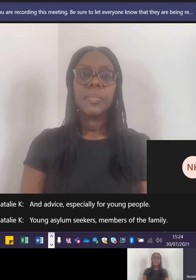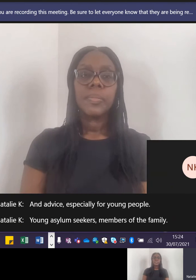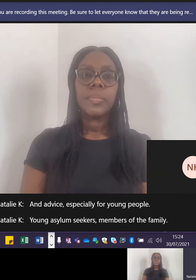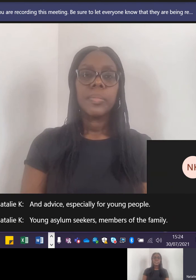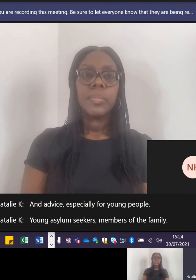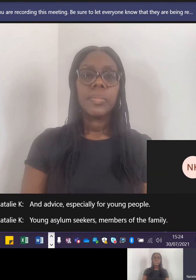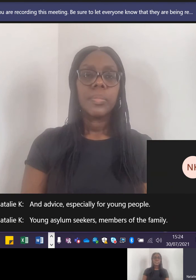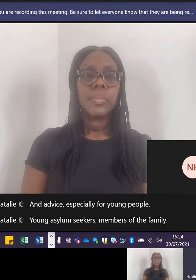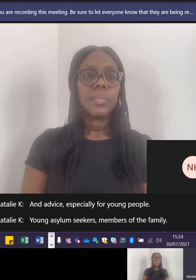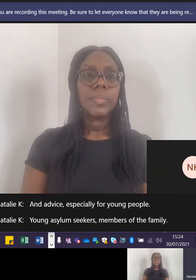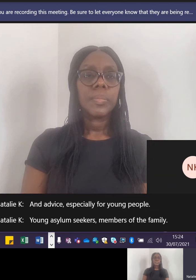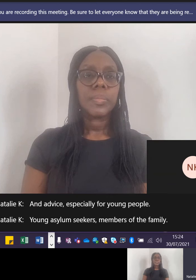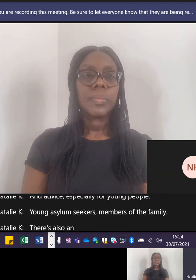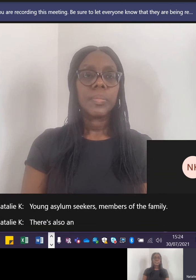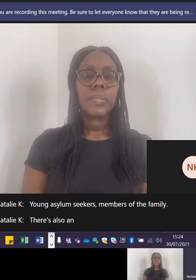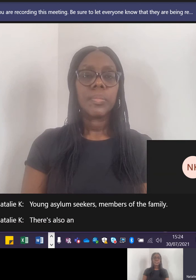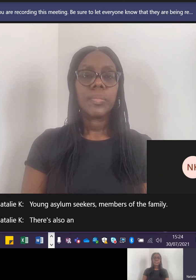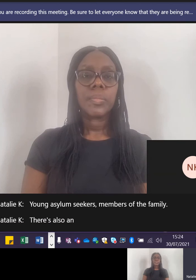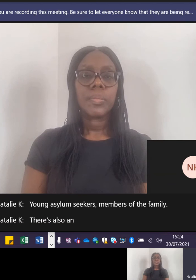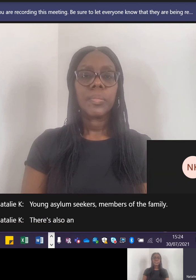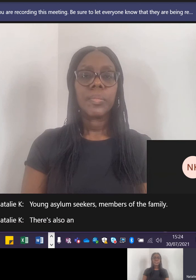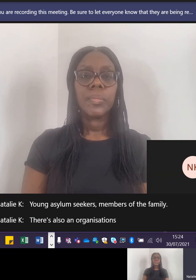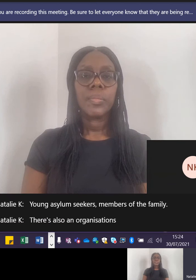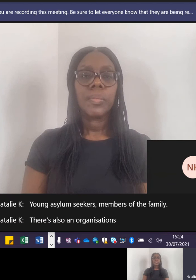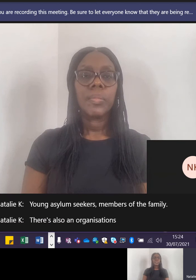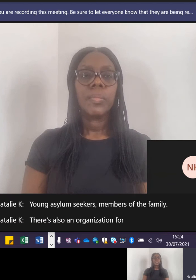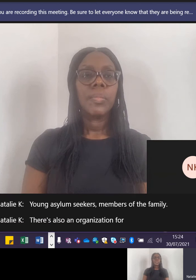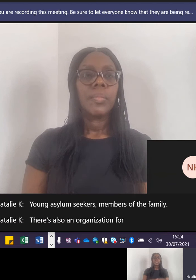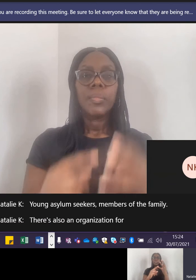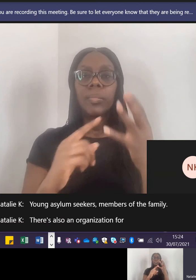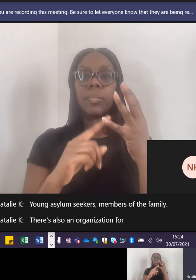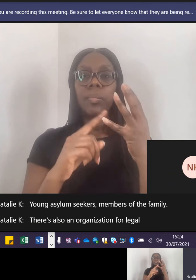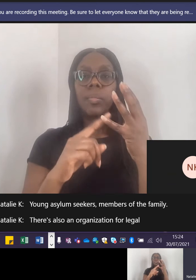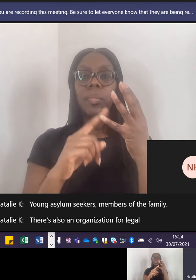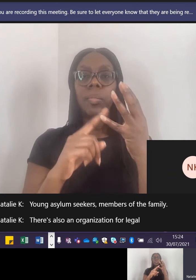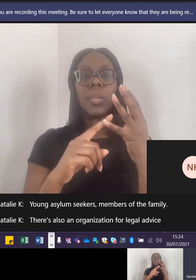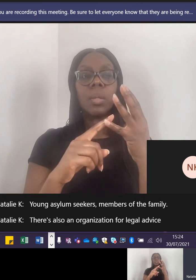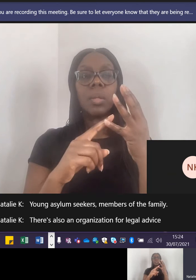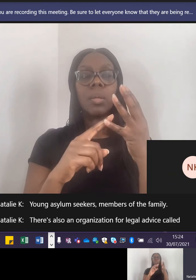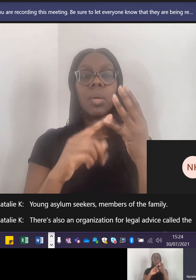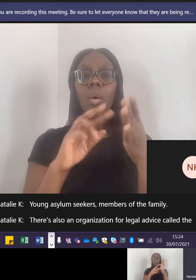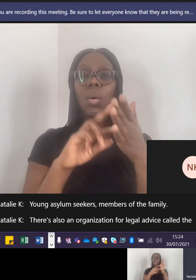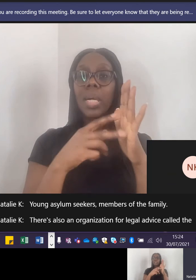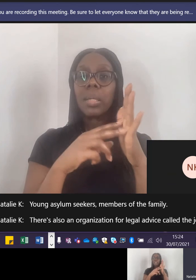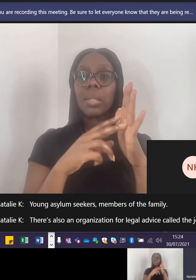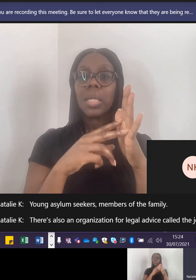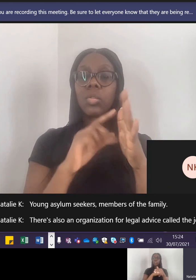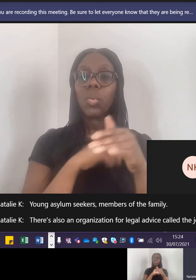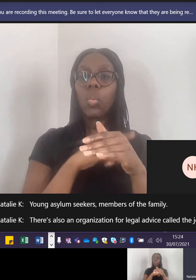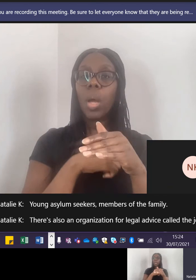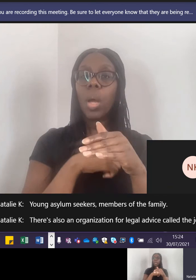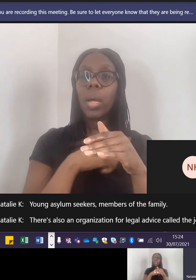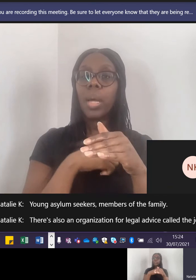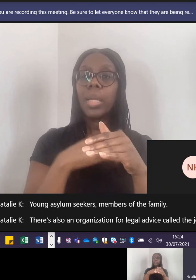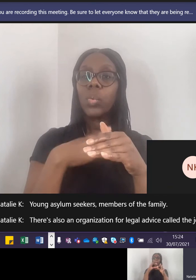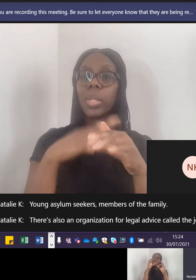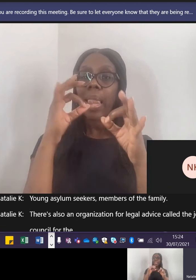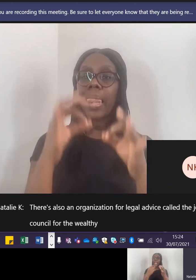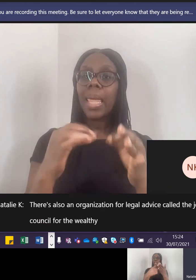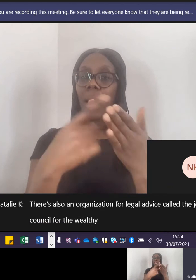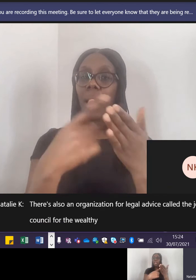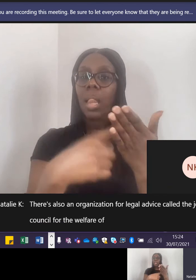There's also an organisation for legal advice called the Joint Council for the